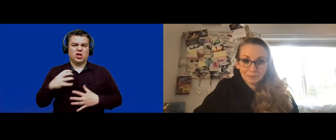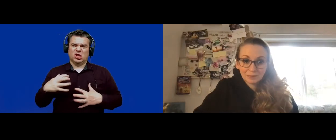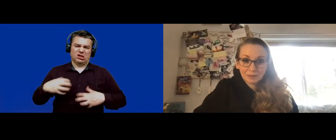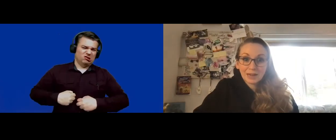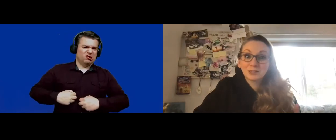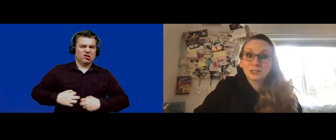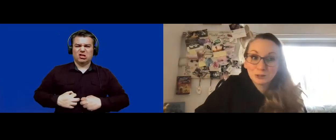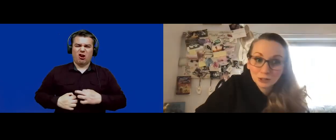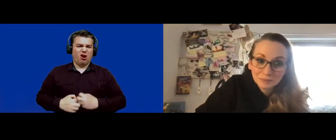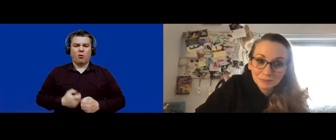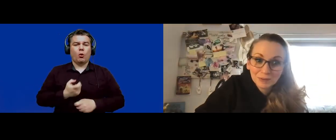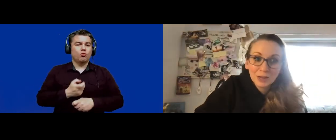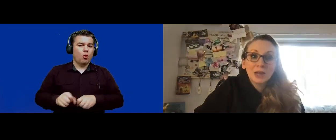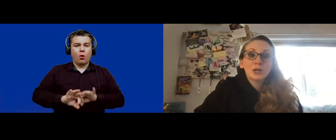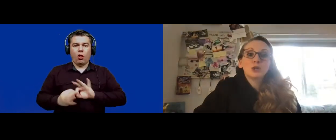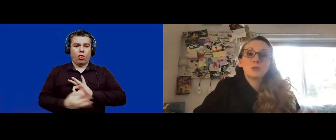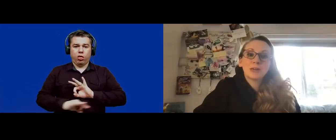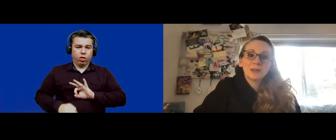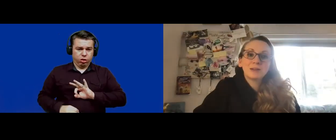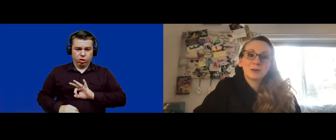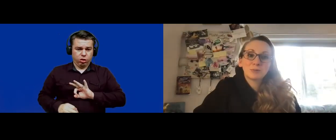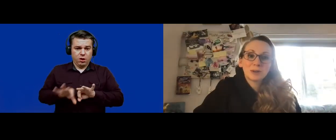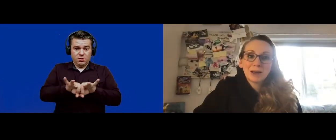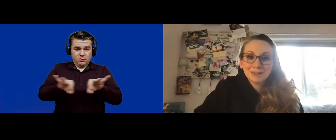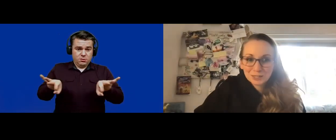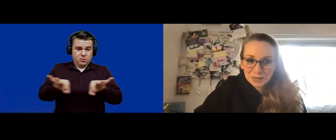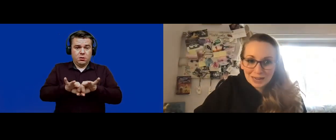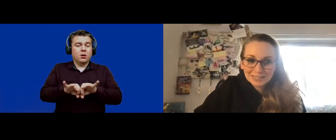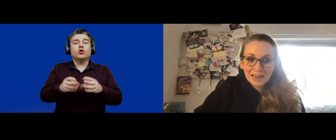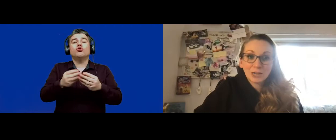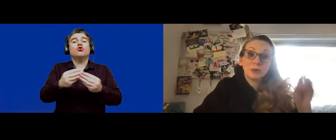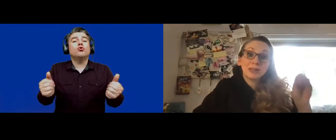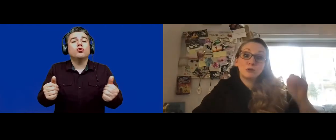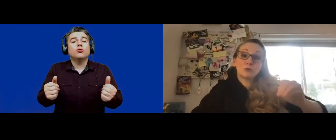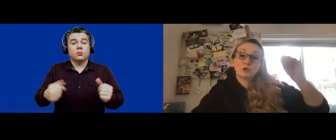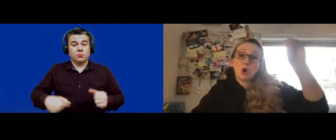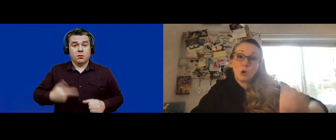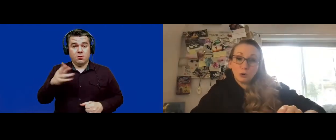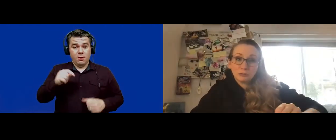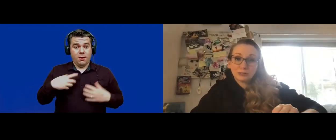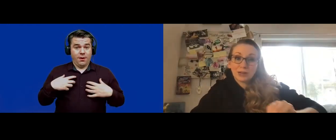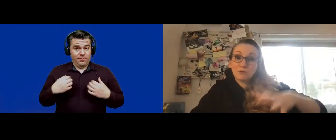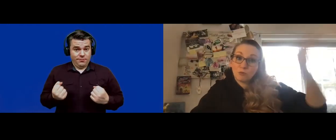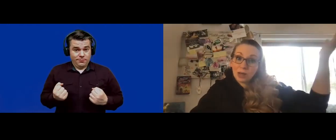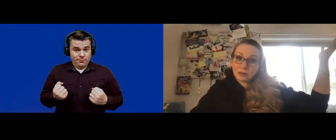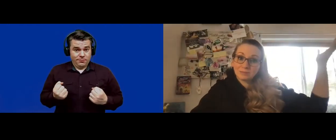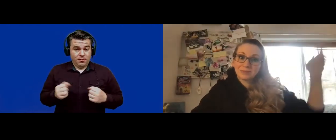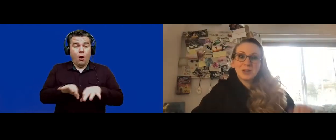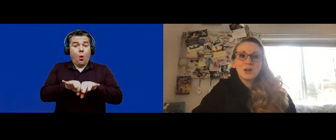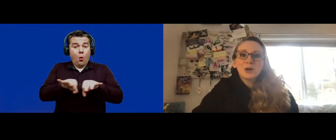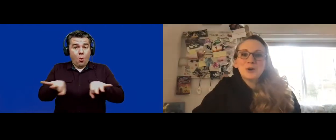lining. And the solution? You heal and rebalance the gut, and you heal those holes, and